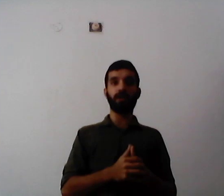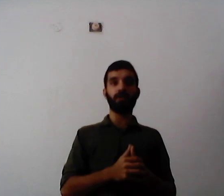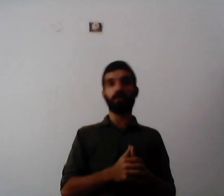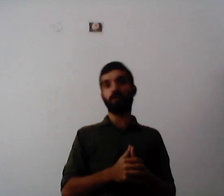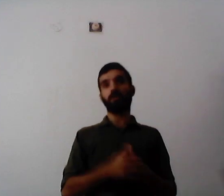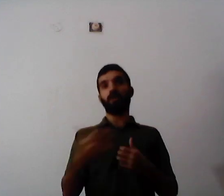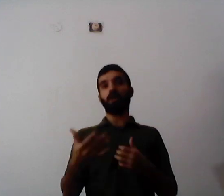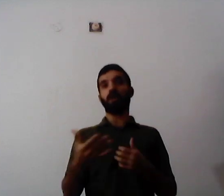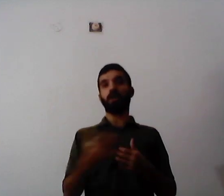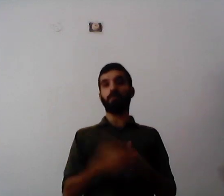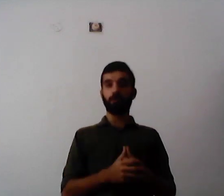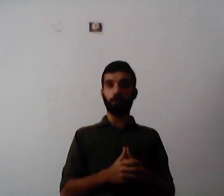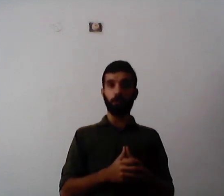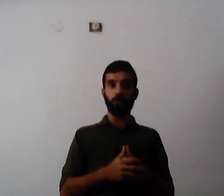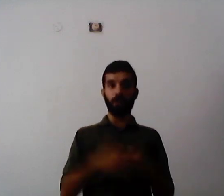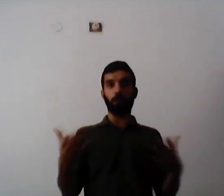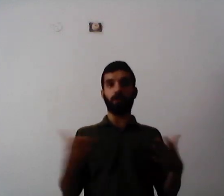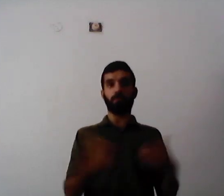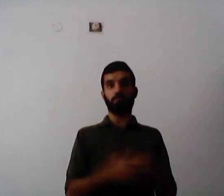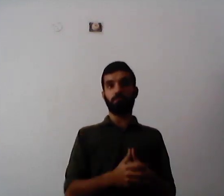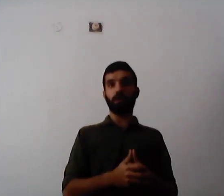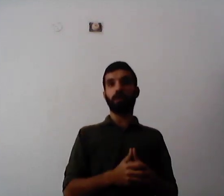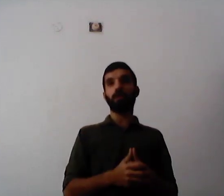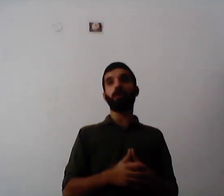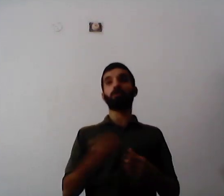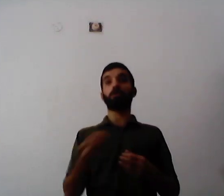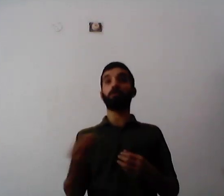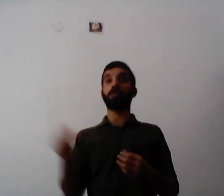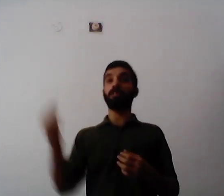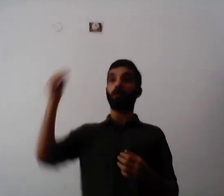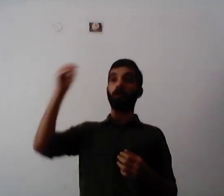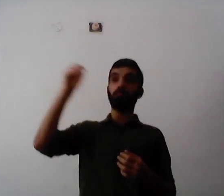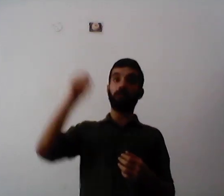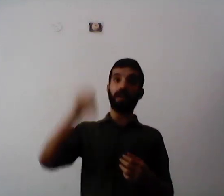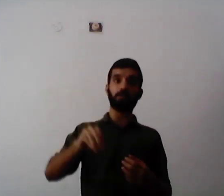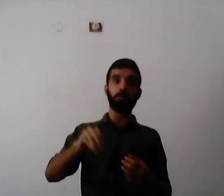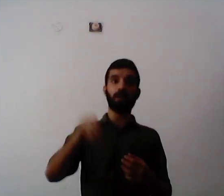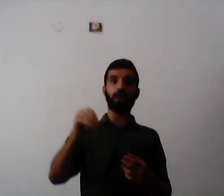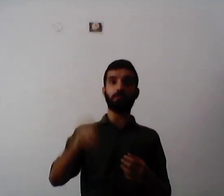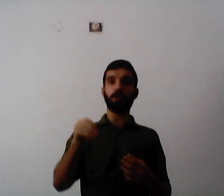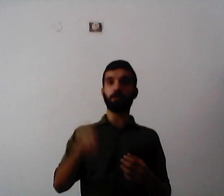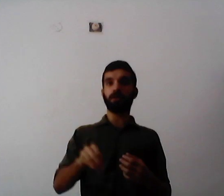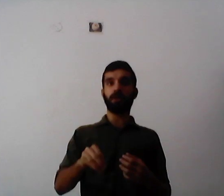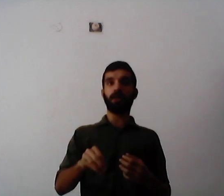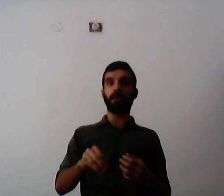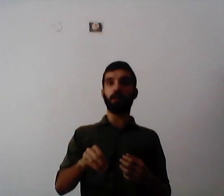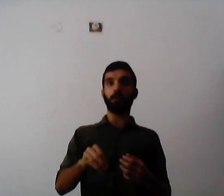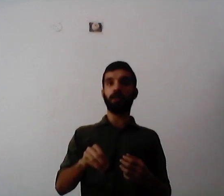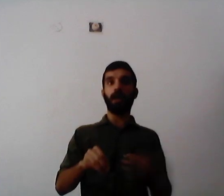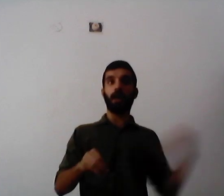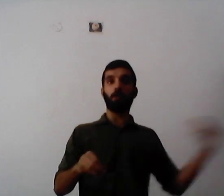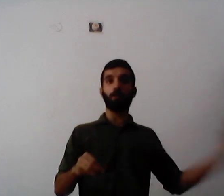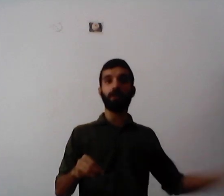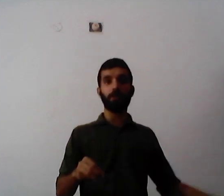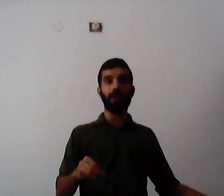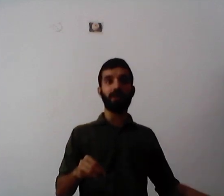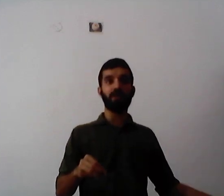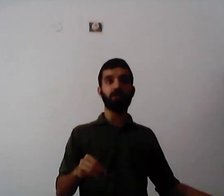the liquid. Okay, so to dissolve maximum carbon dioxide in the liquid, according to Henry's law,